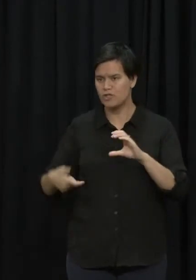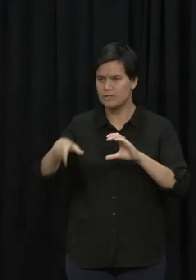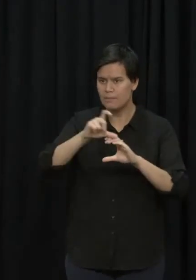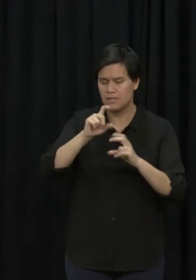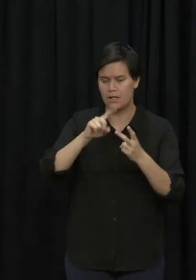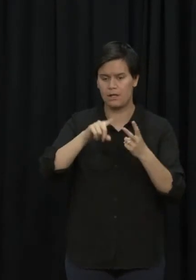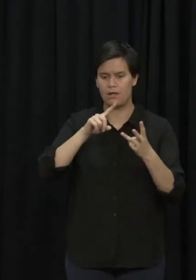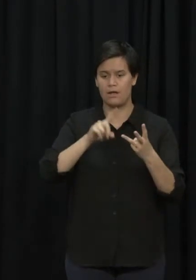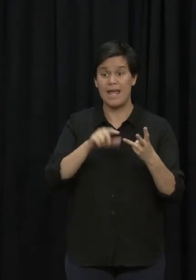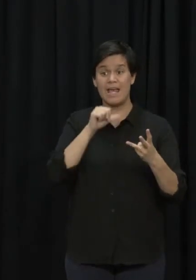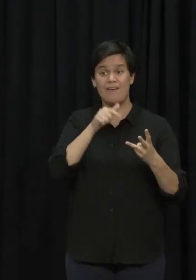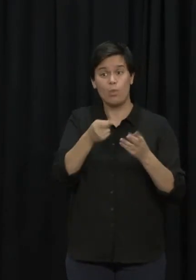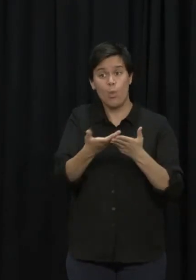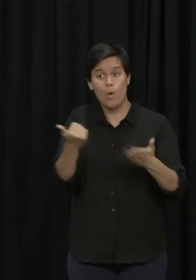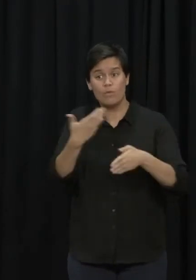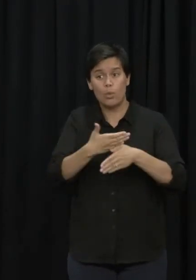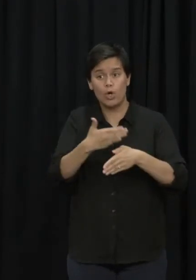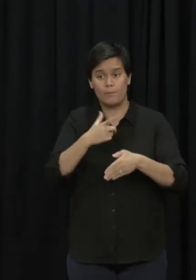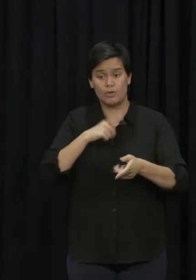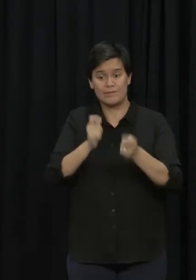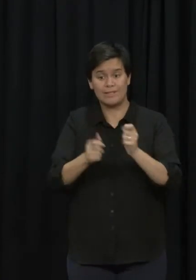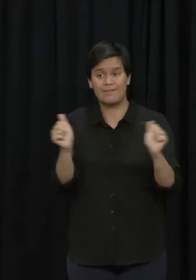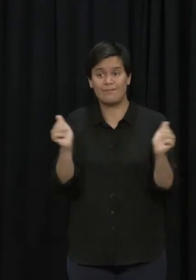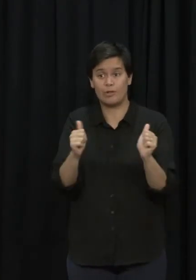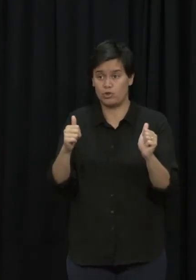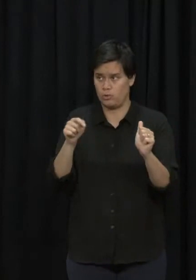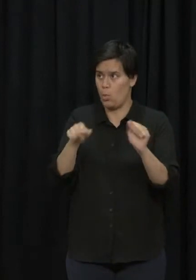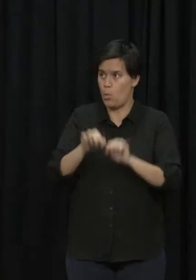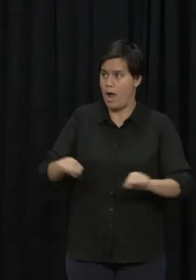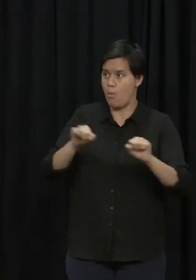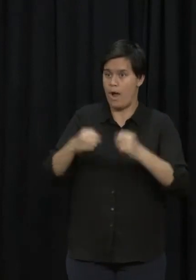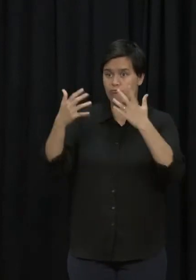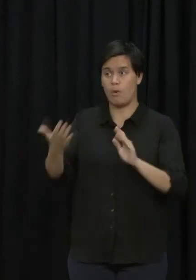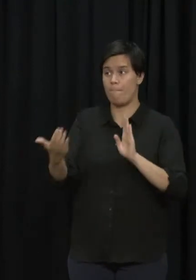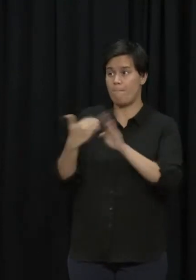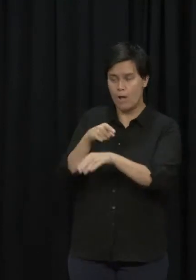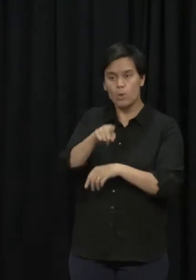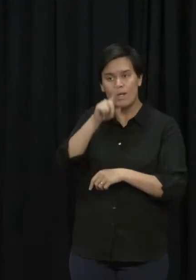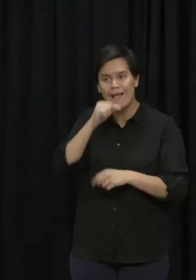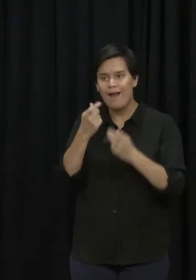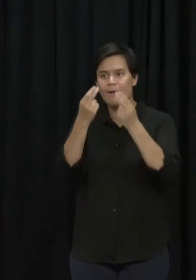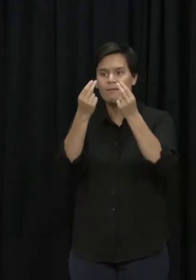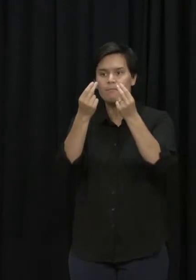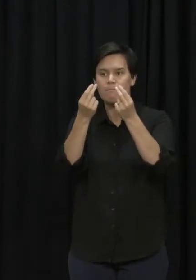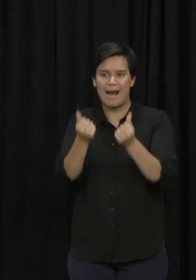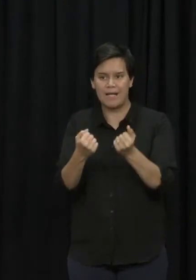are doing all of that so that we make it easier for you as the employer to do the right thing.